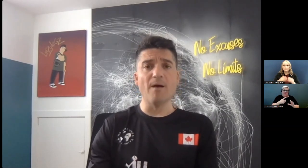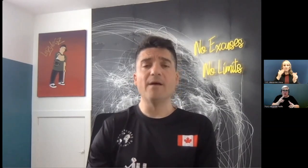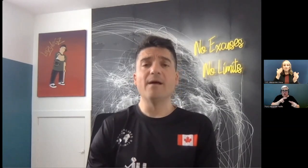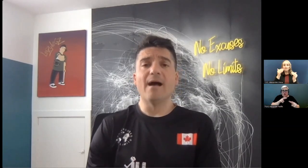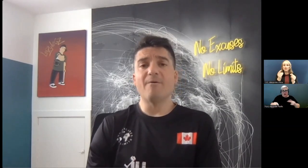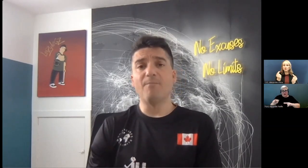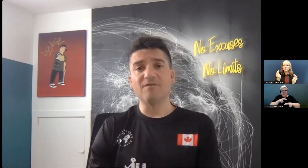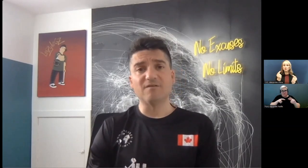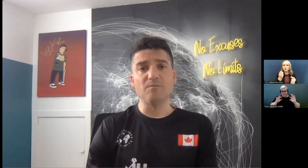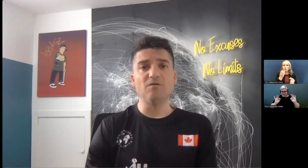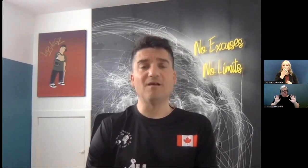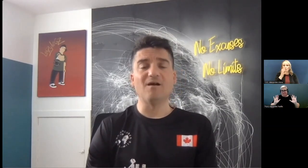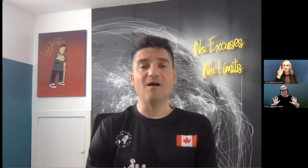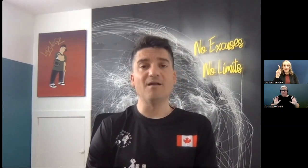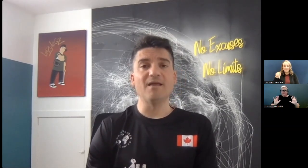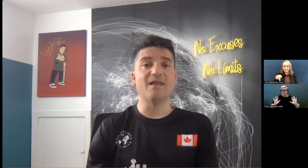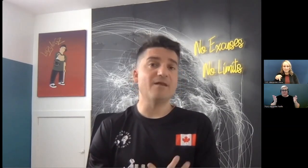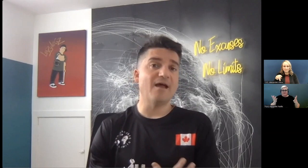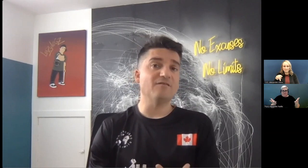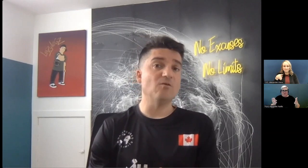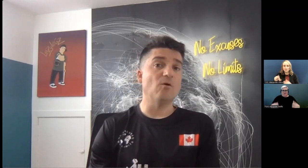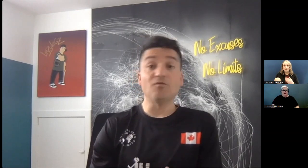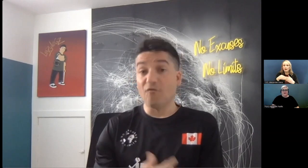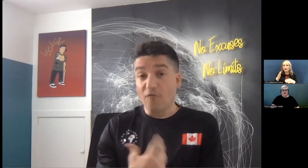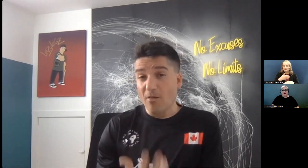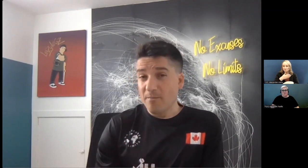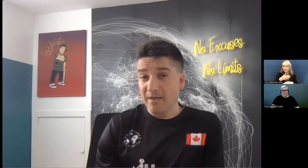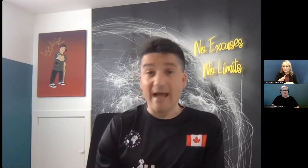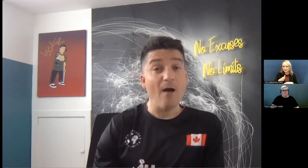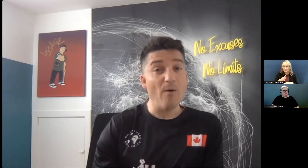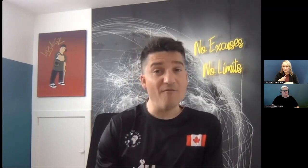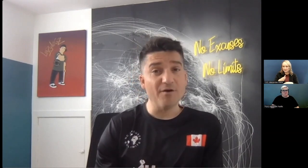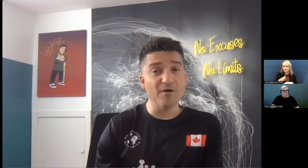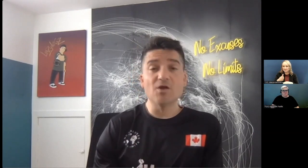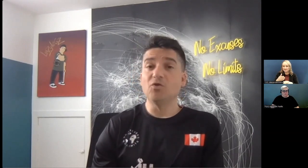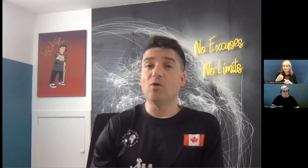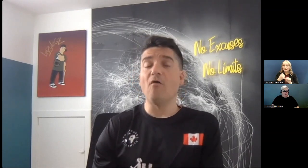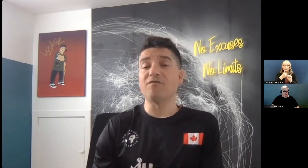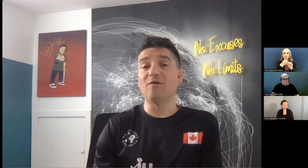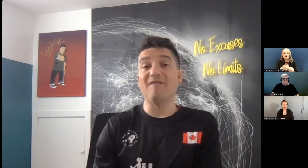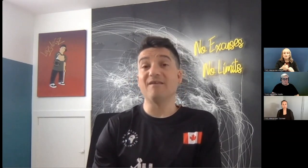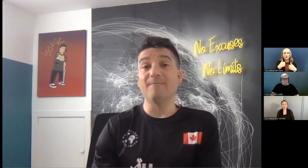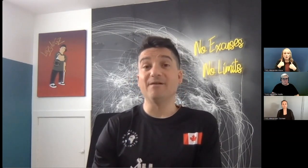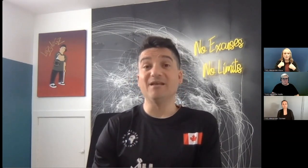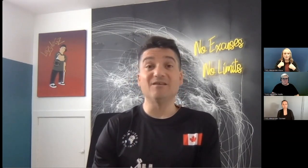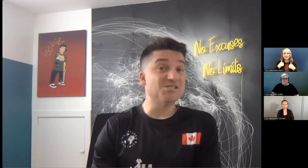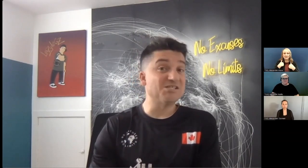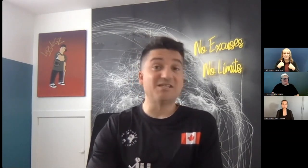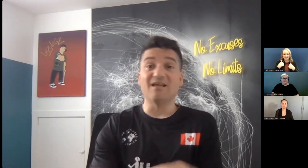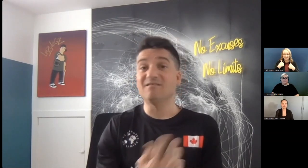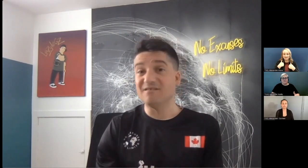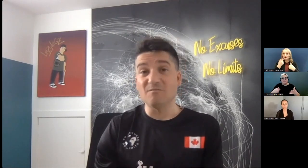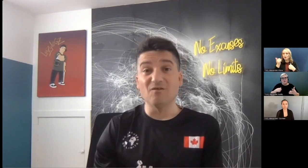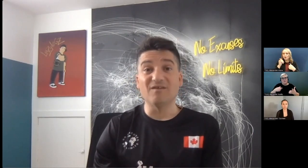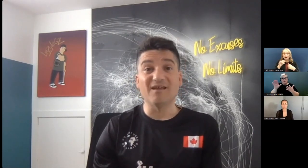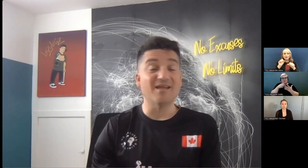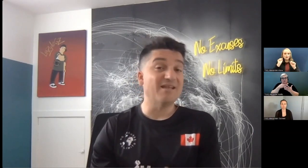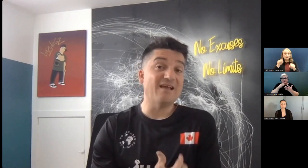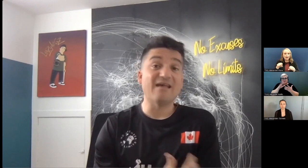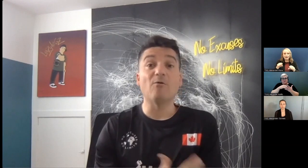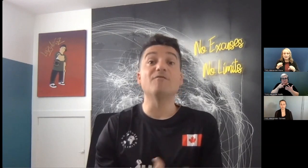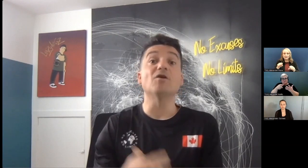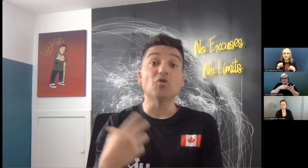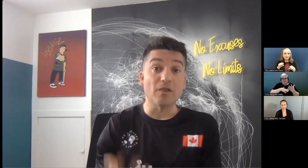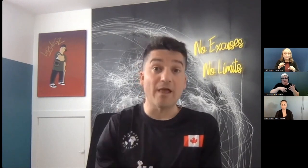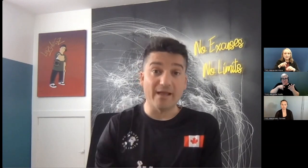a warm-up. I'm going to put some music on and I'm going to ask you all to follow me. However, you also have the ability to just dance to the music and